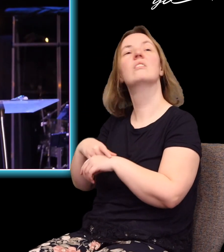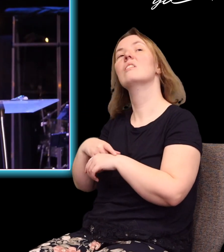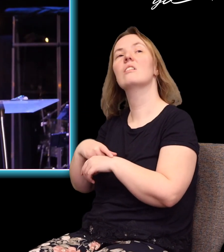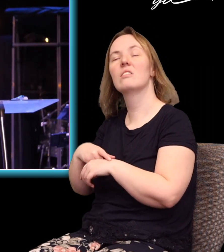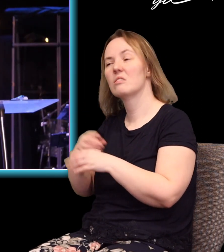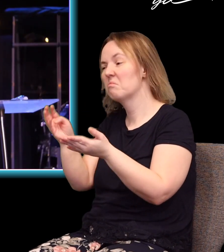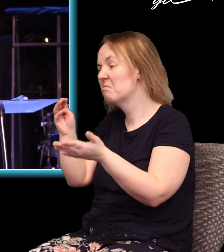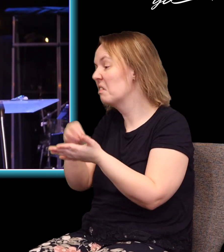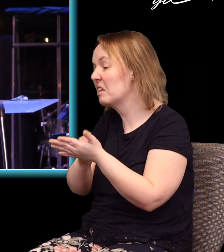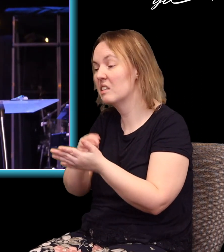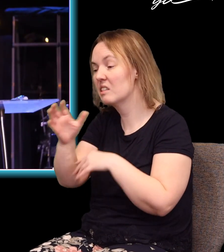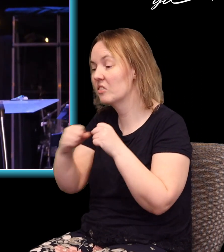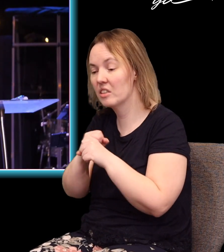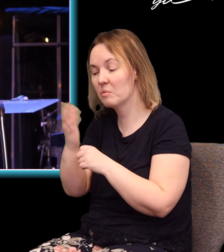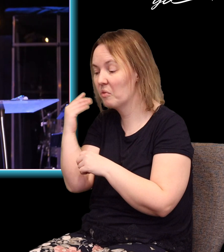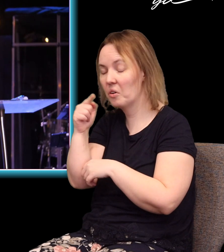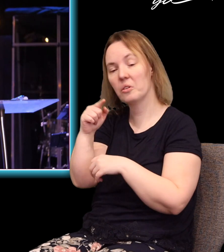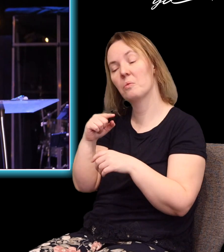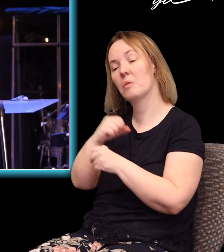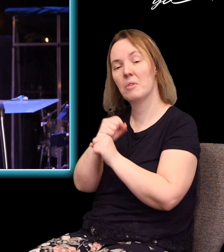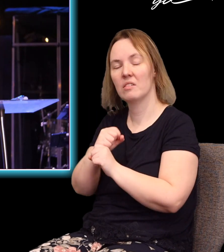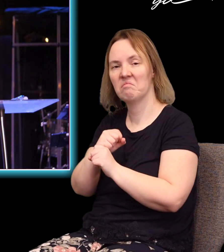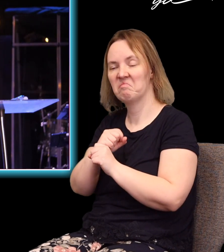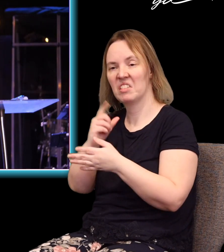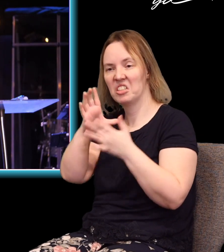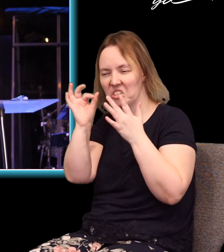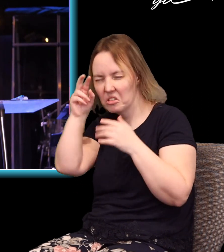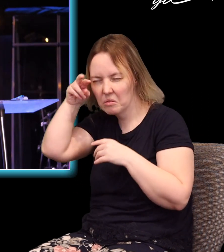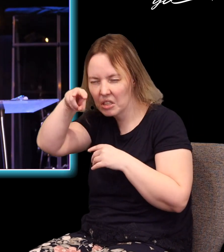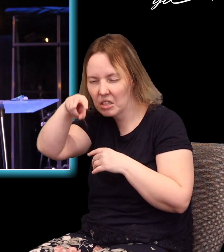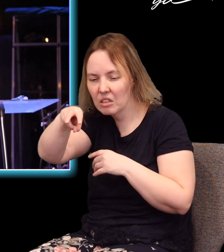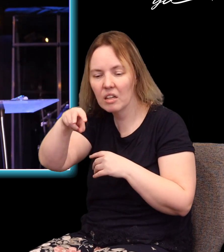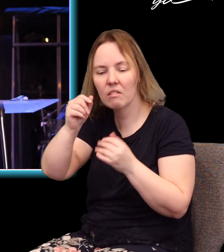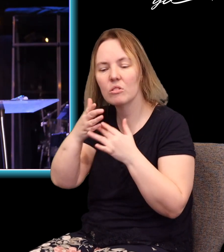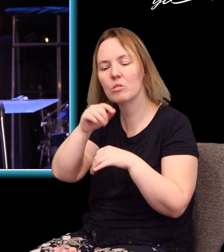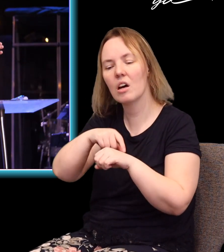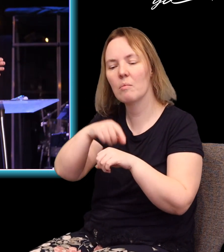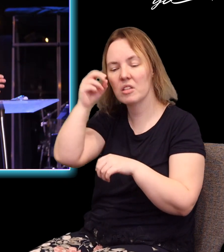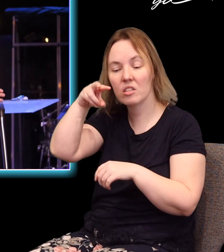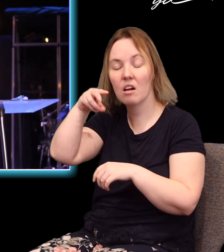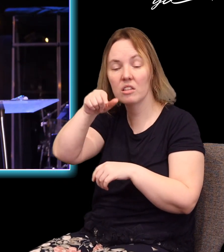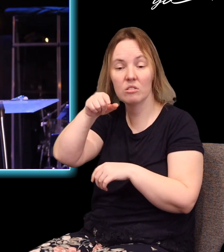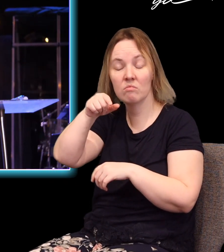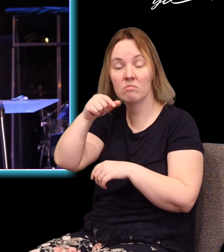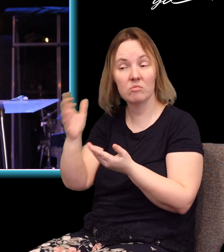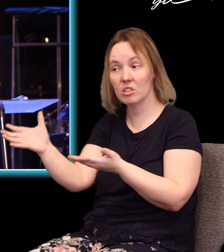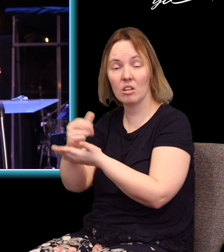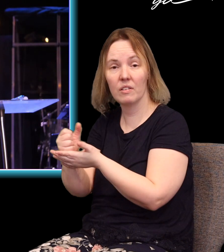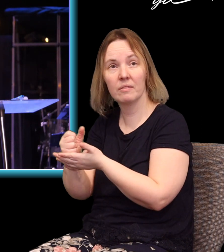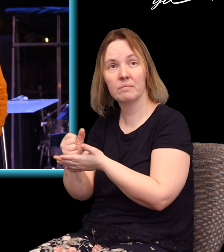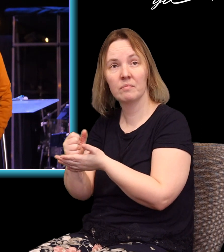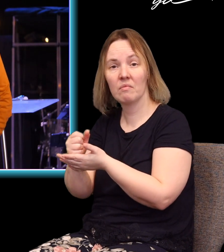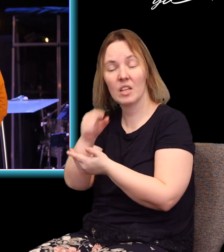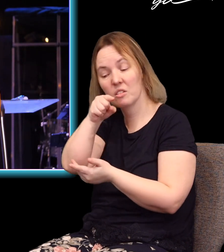thousands or maybe even millions of years before you were made. He didn't choose you because he looked down through time and he saw that you were deserving. He